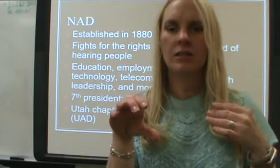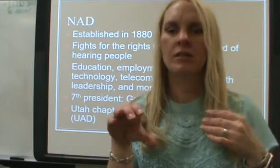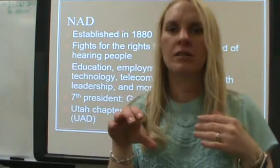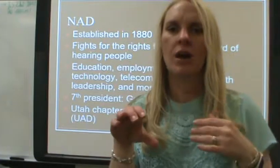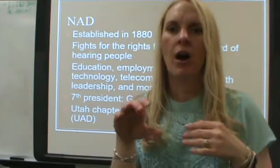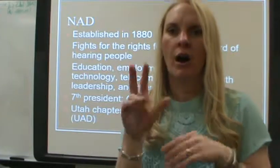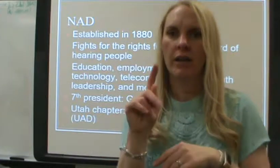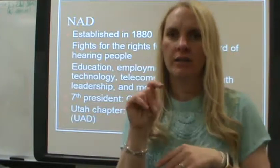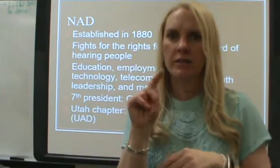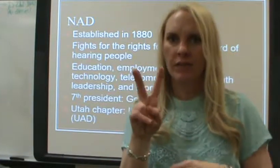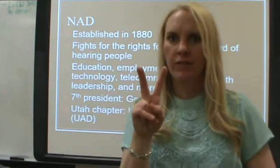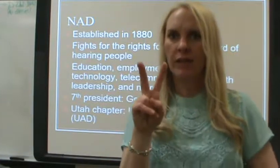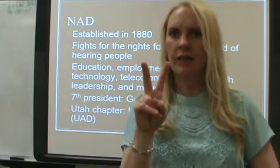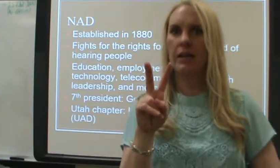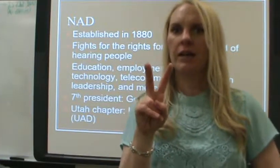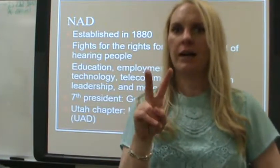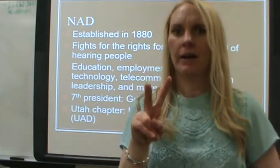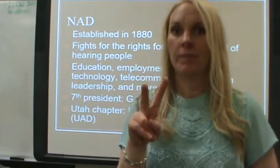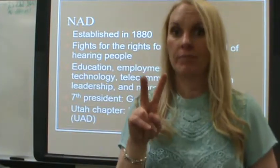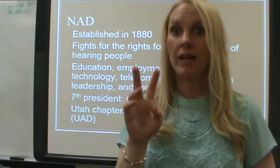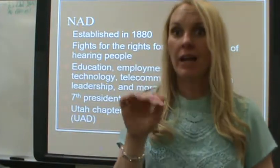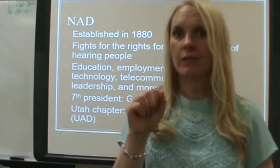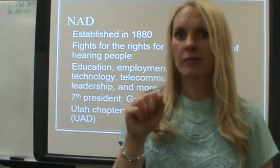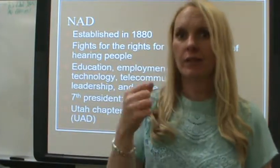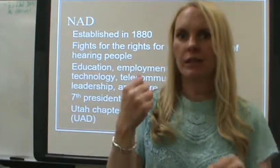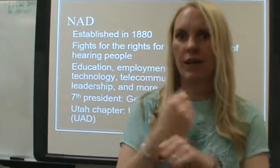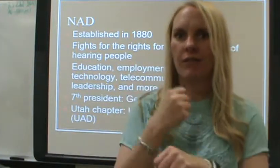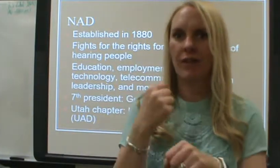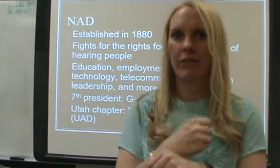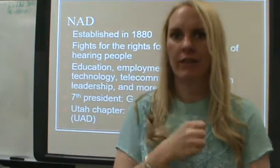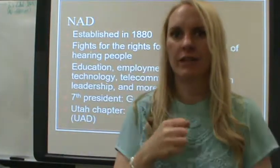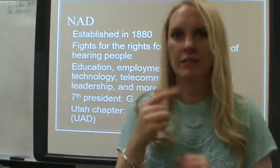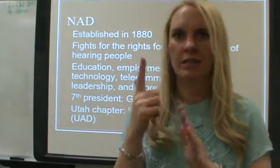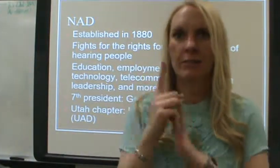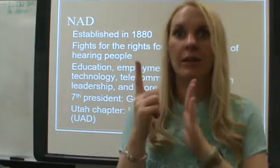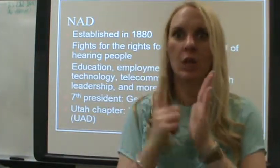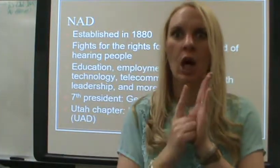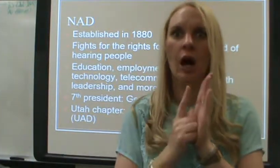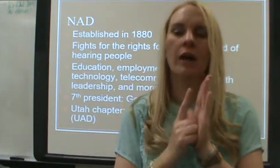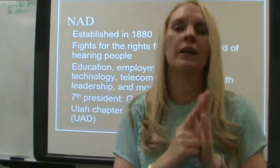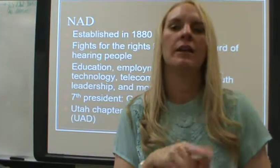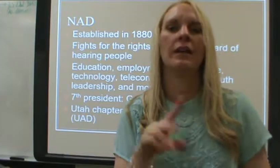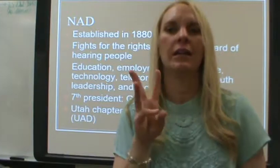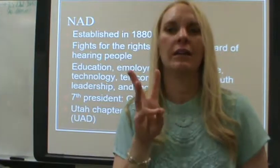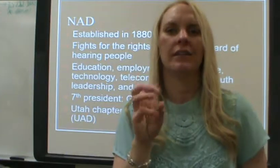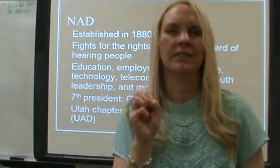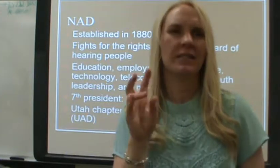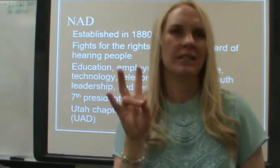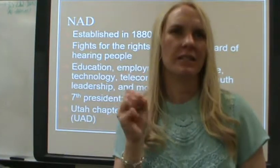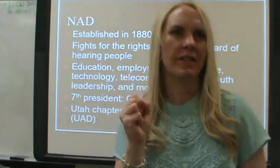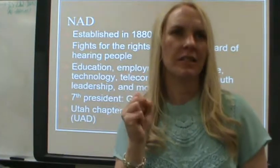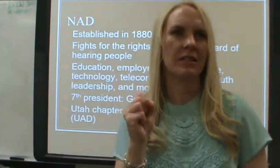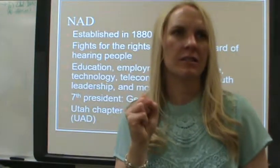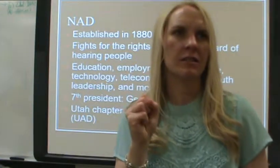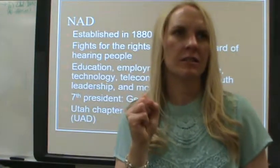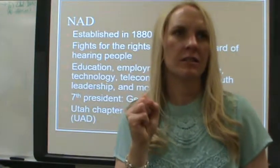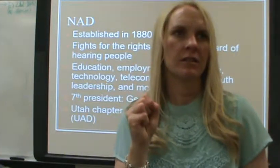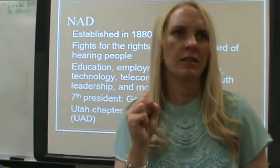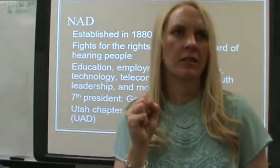captions on TV. Yeah, we had to fight for that to be a law in the 60s, 70s, I